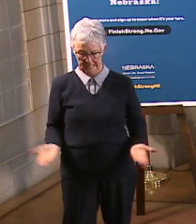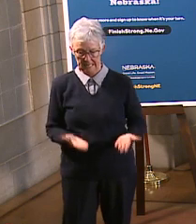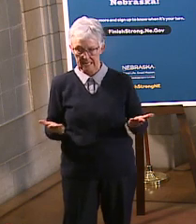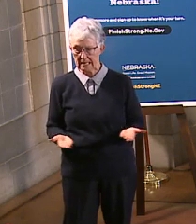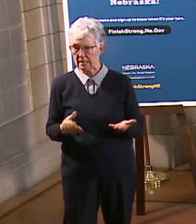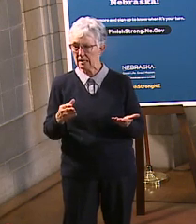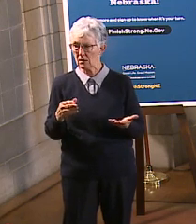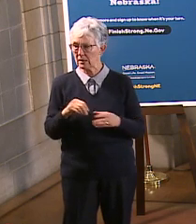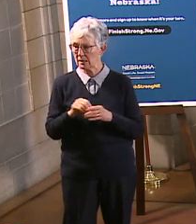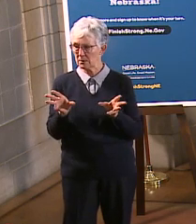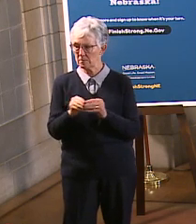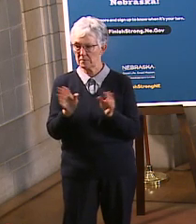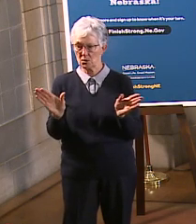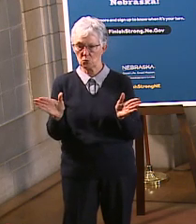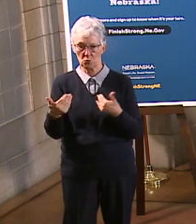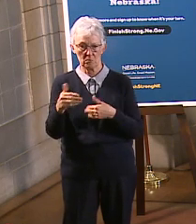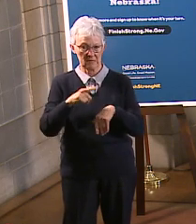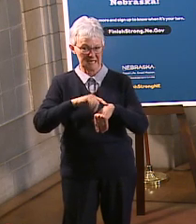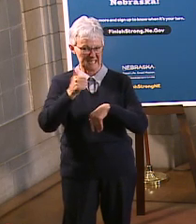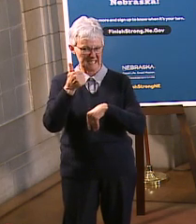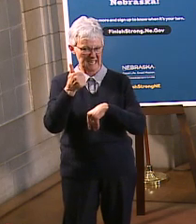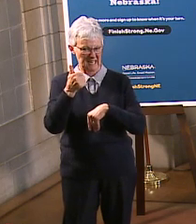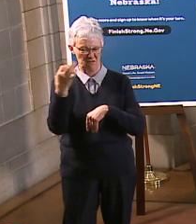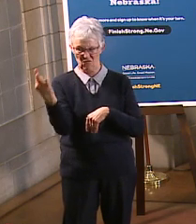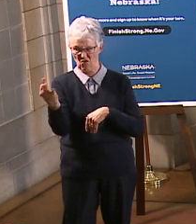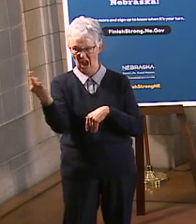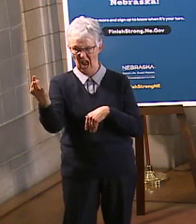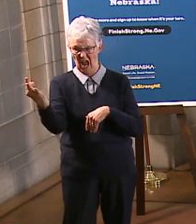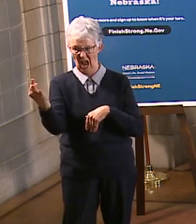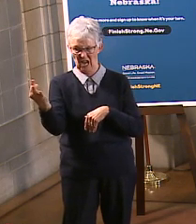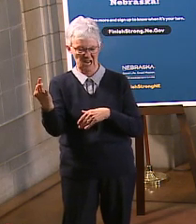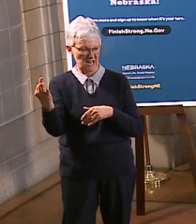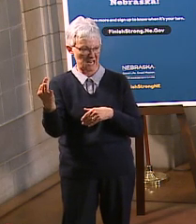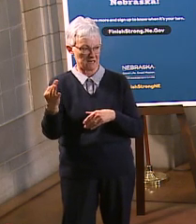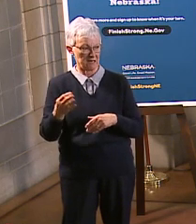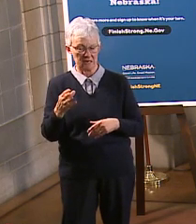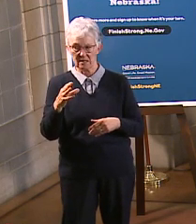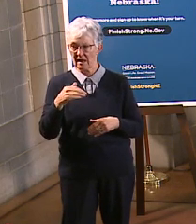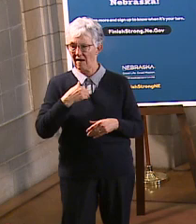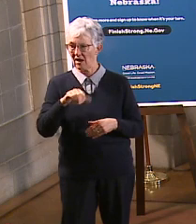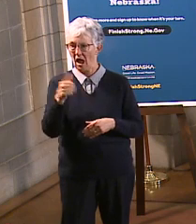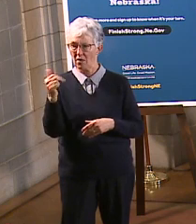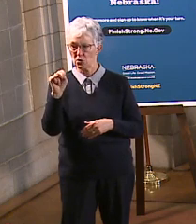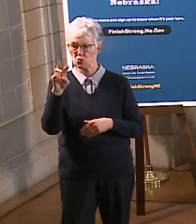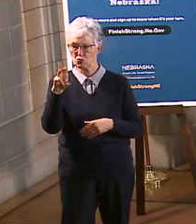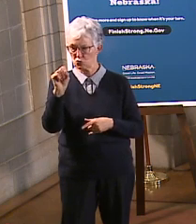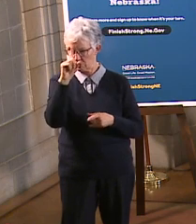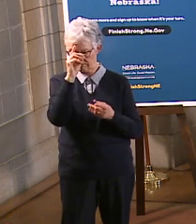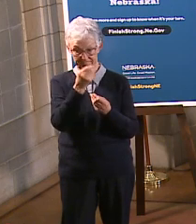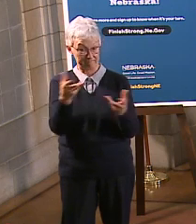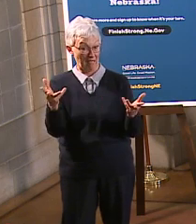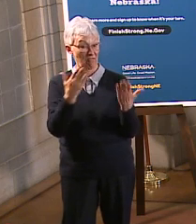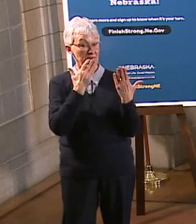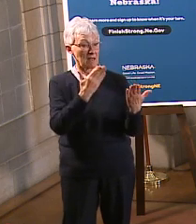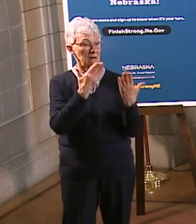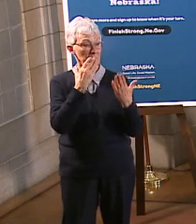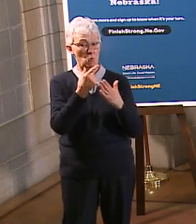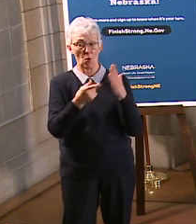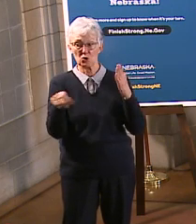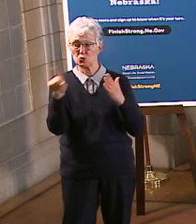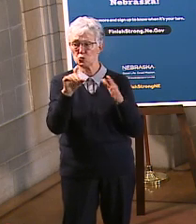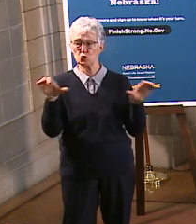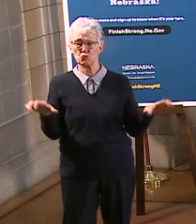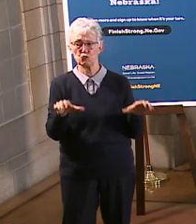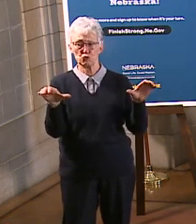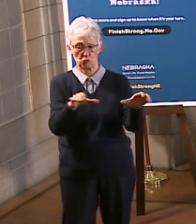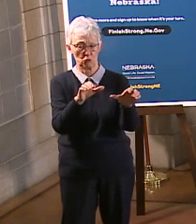briefing room, 10 a.m. Friday Central Time, and we'll do another update. But thank you all very much for all that you're doing to slow down the spread of the virus. Please remember to